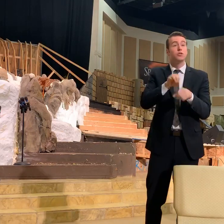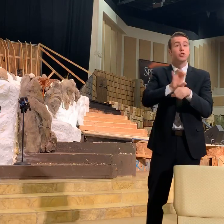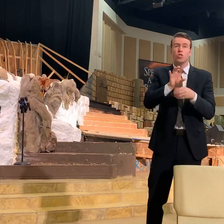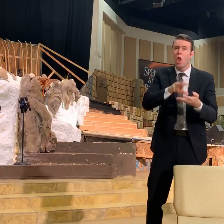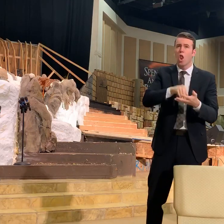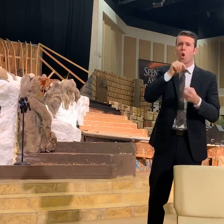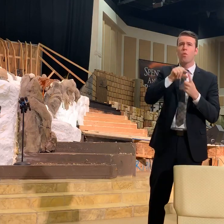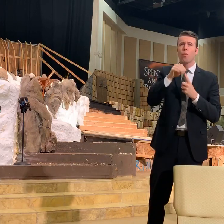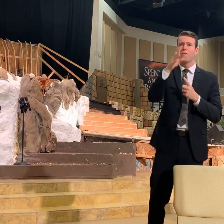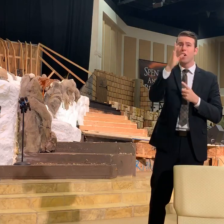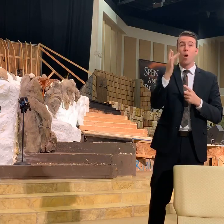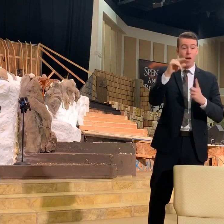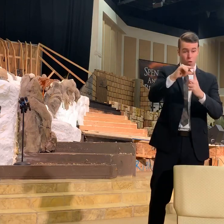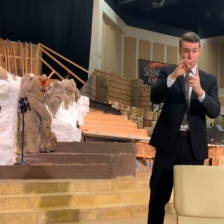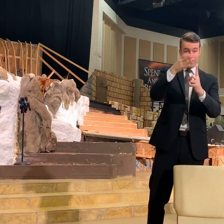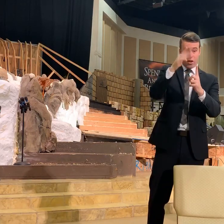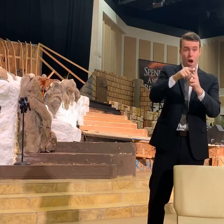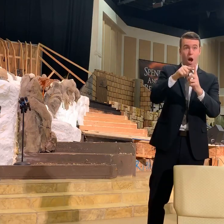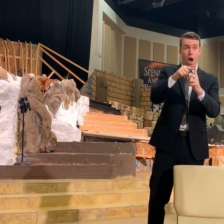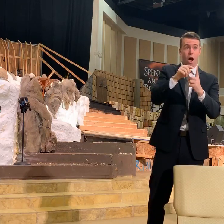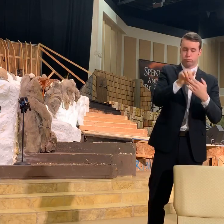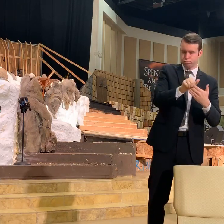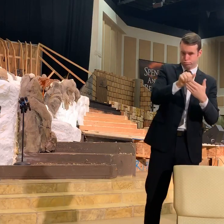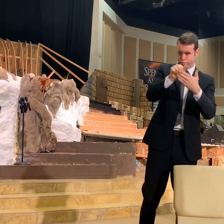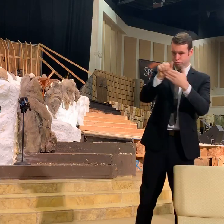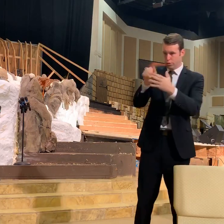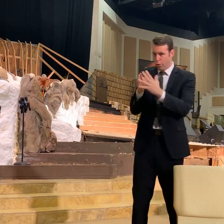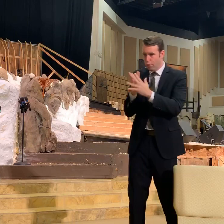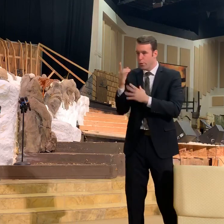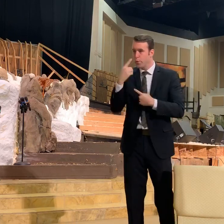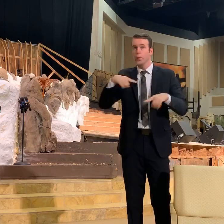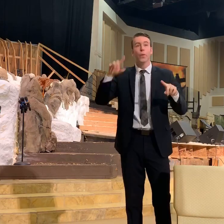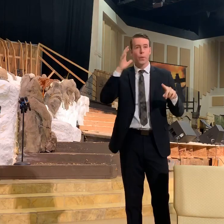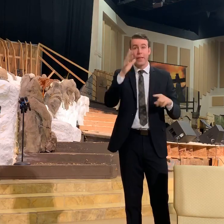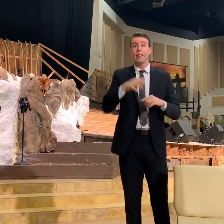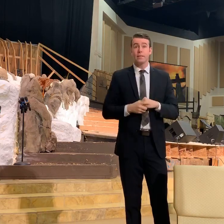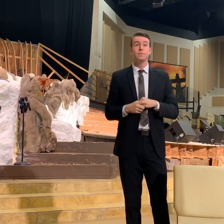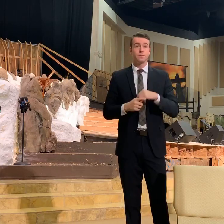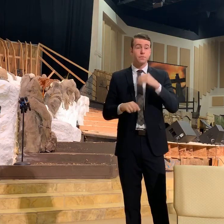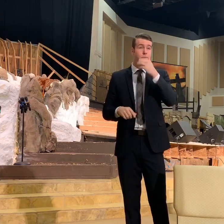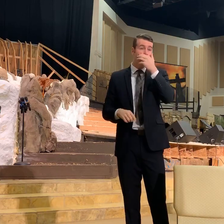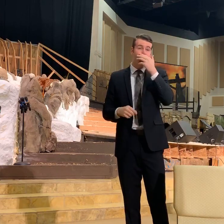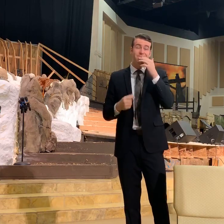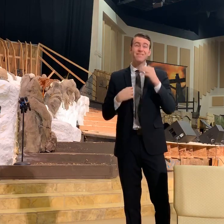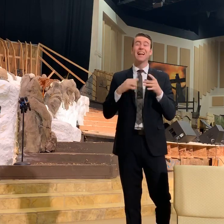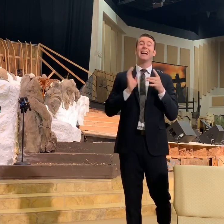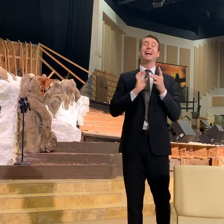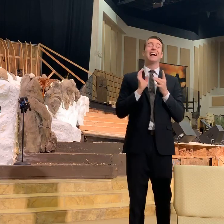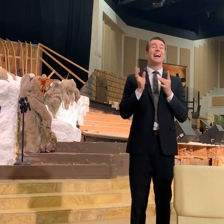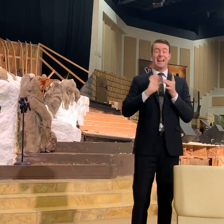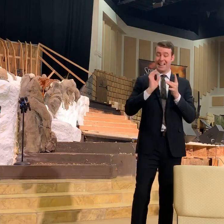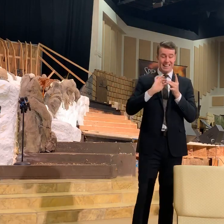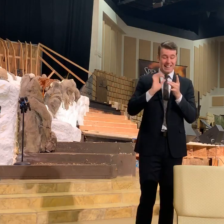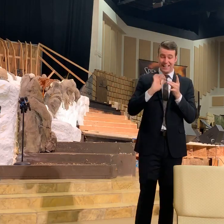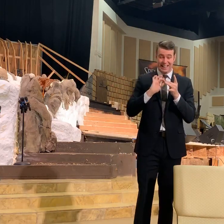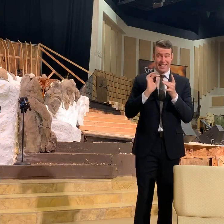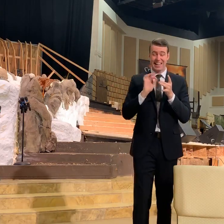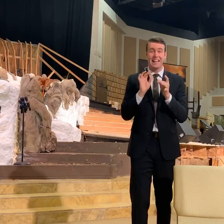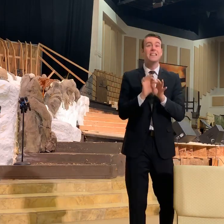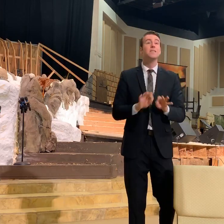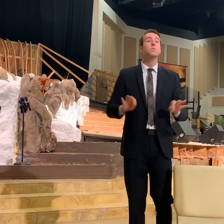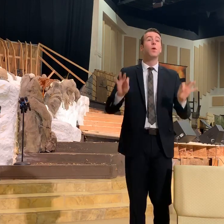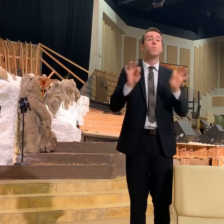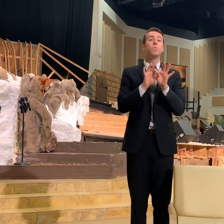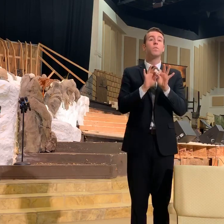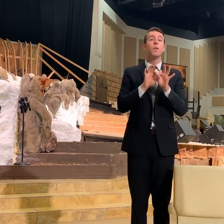Word of God, because the Word of God is what gets you through. Now, I give that introduction because tonight, this is not to